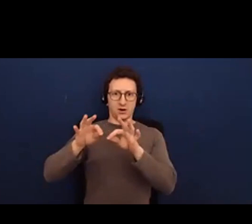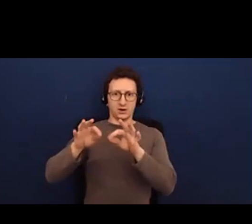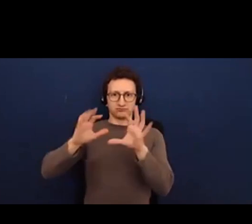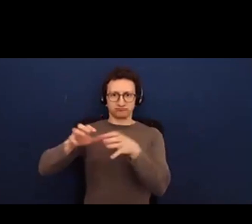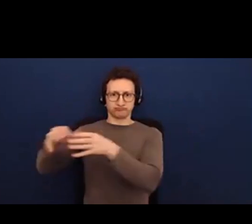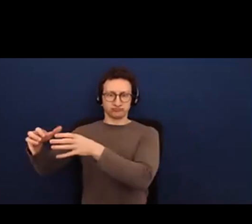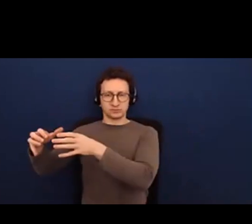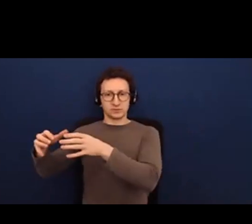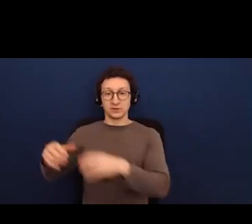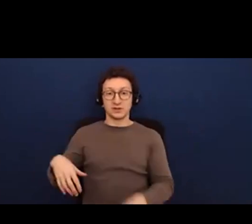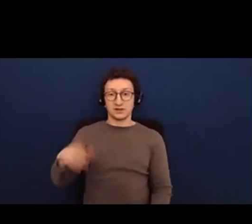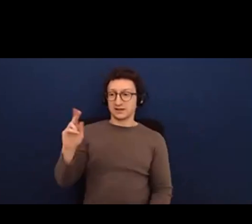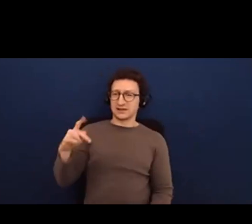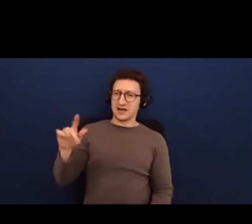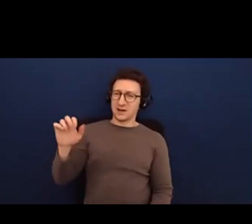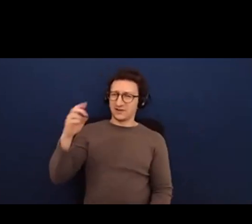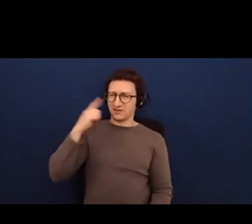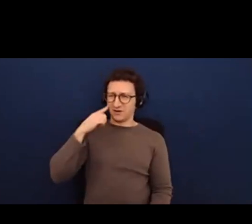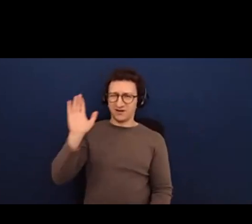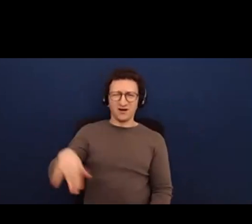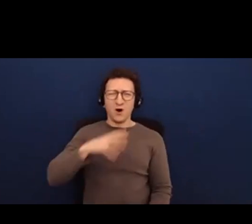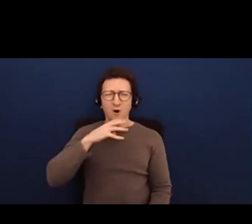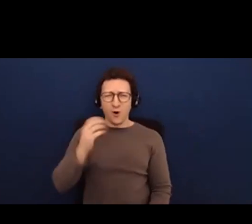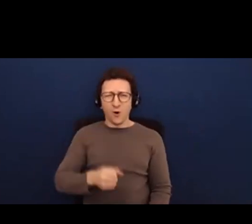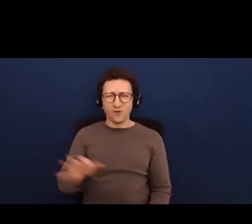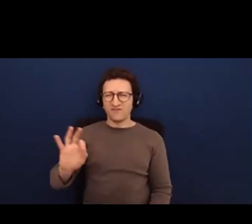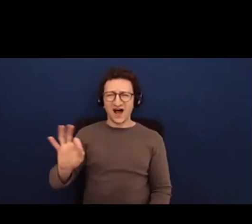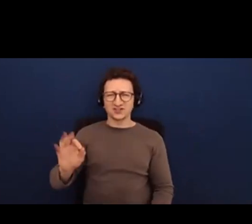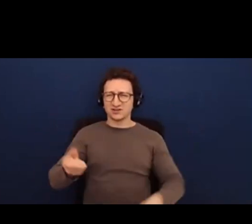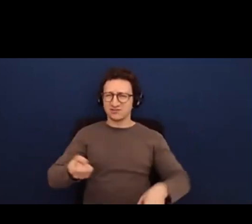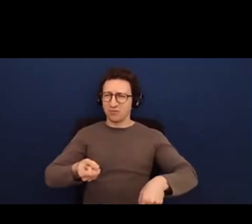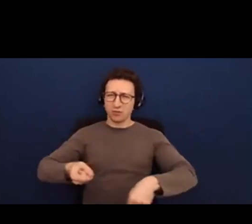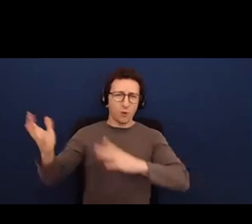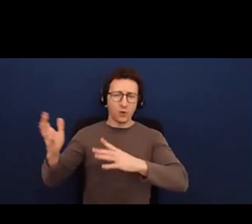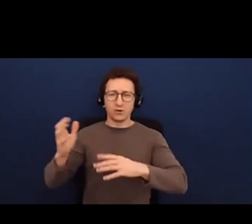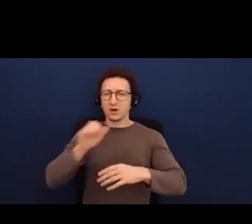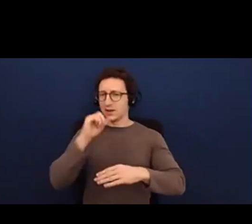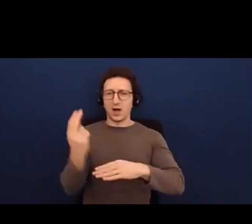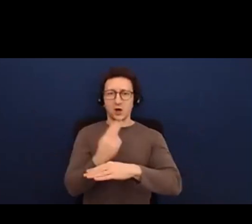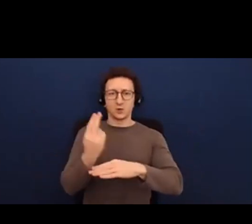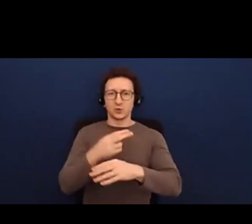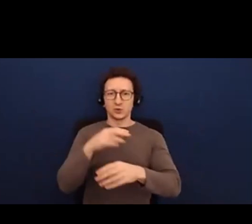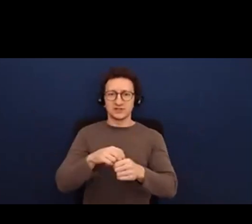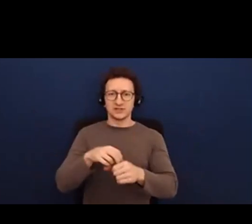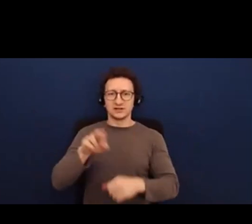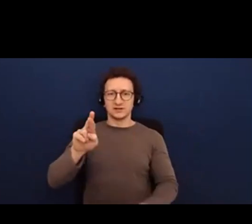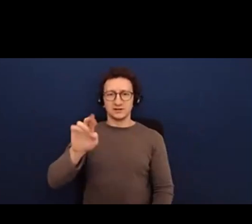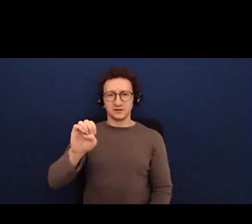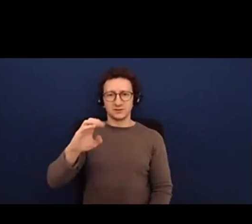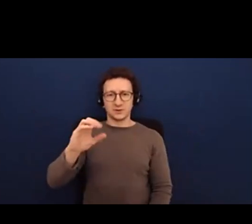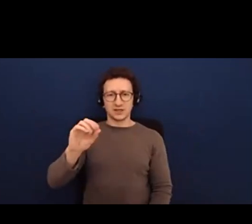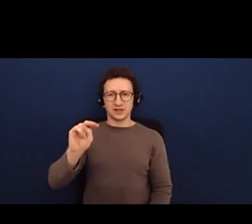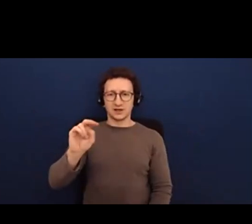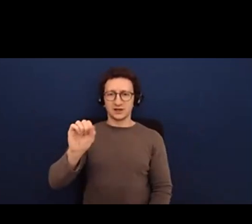And he discarded that. It is not part of the Reconstructionist mode of dealing with